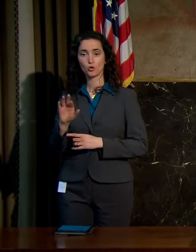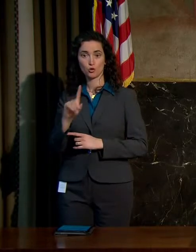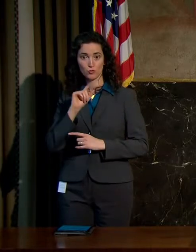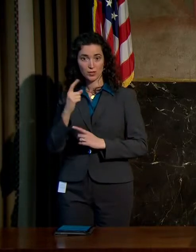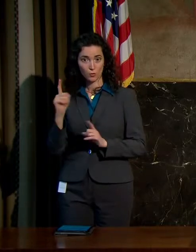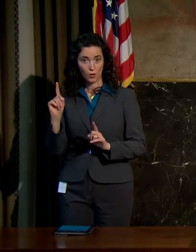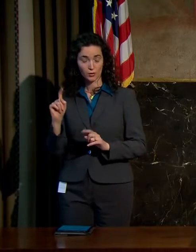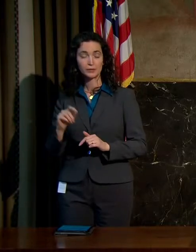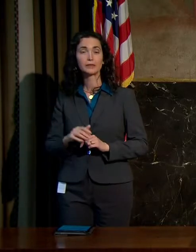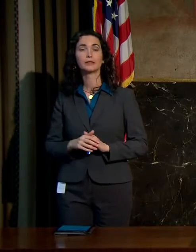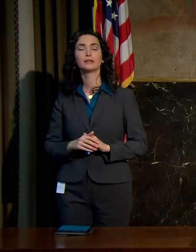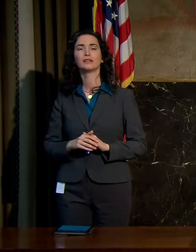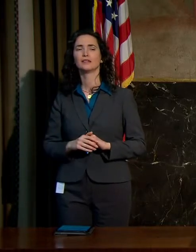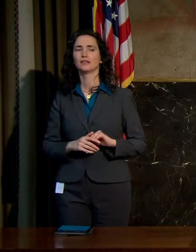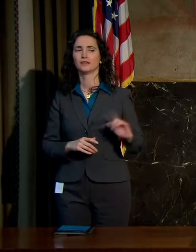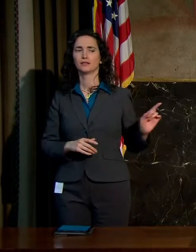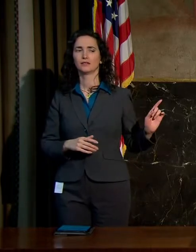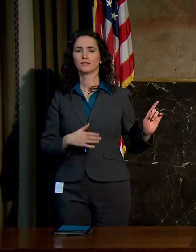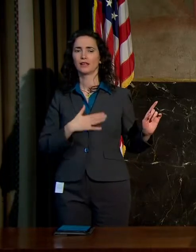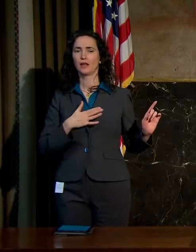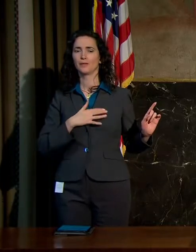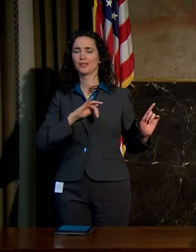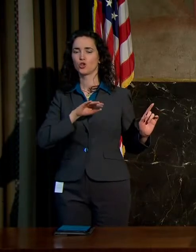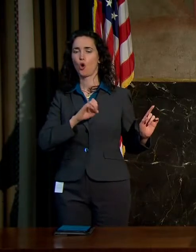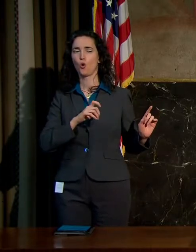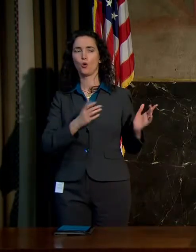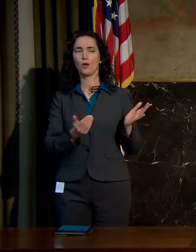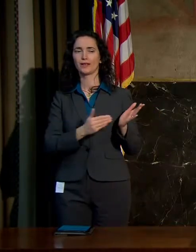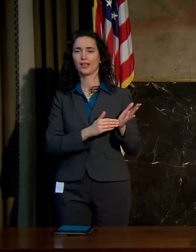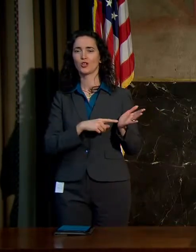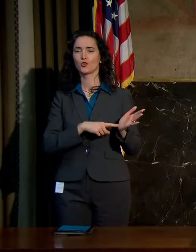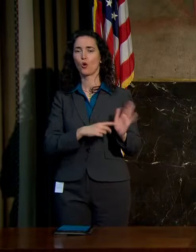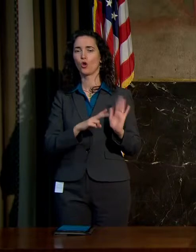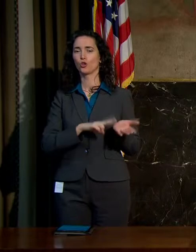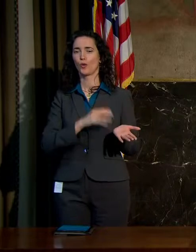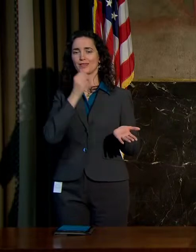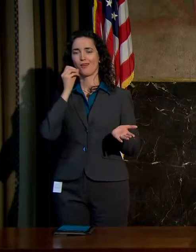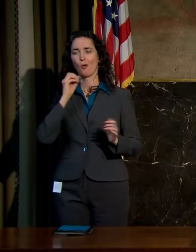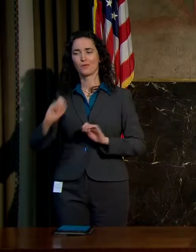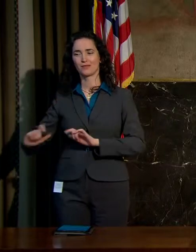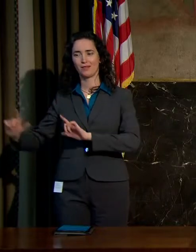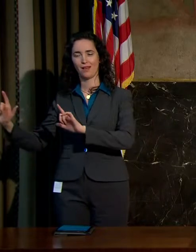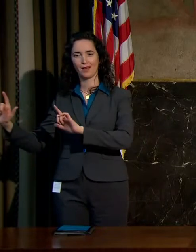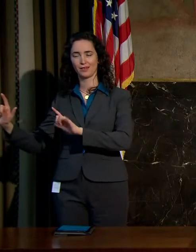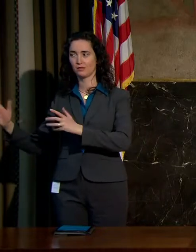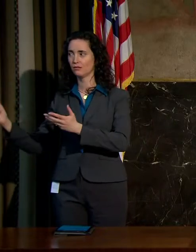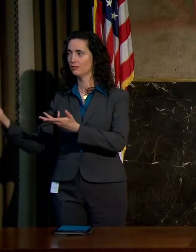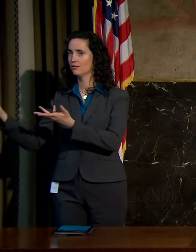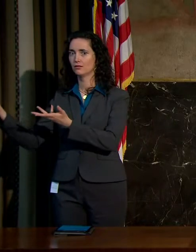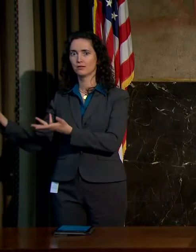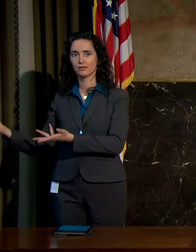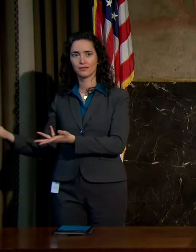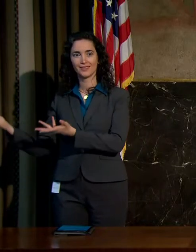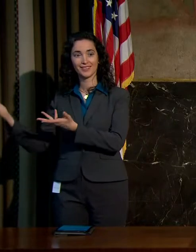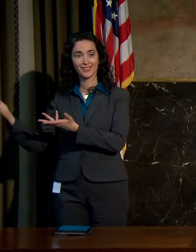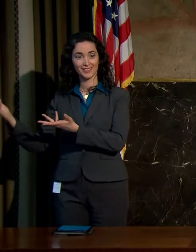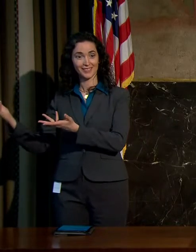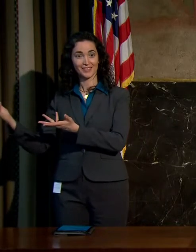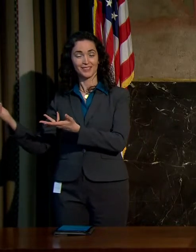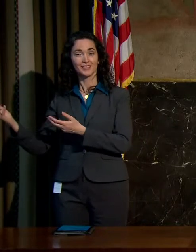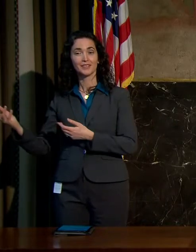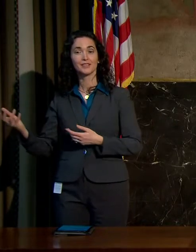pleased that Joe brought out the nursing home slide again today, because I don't think there's anything that